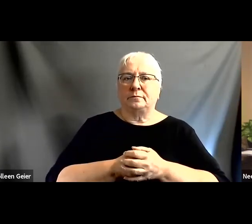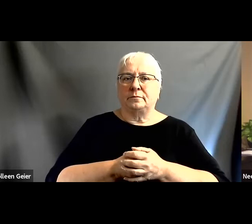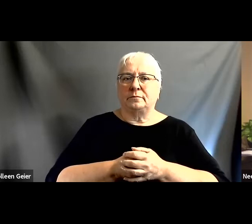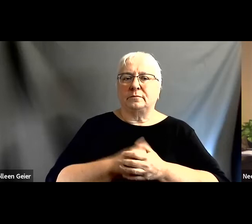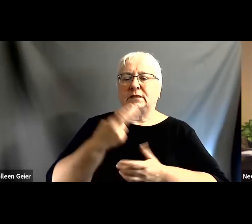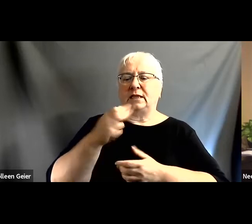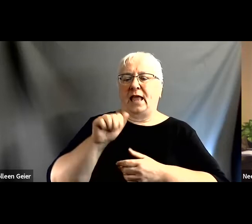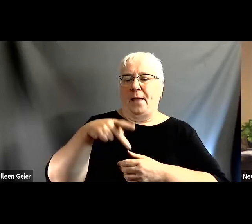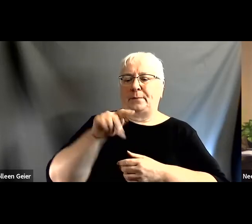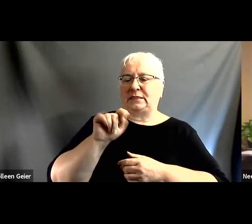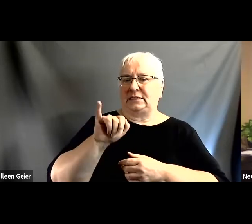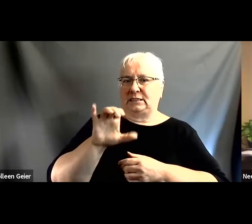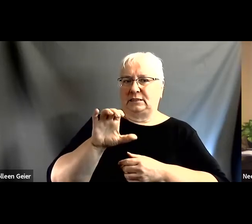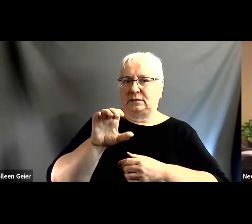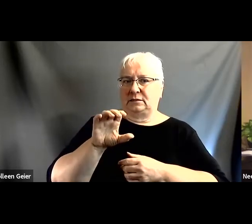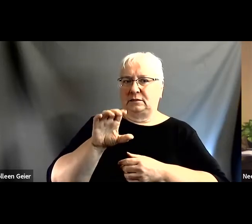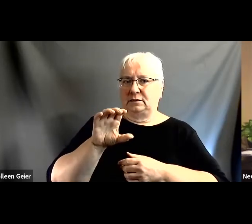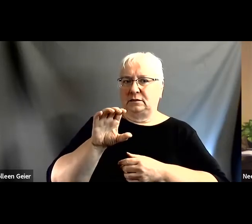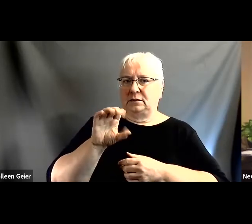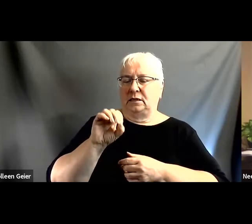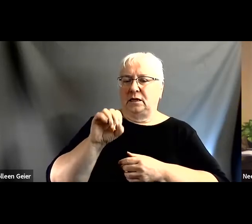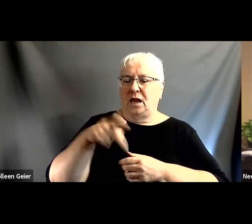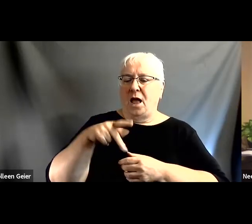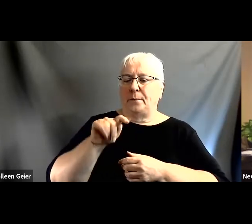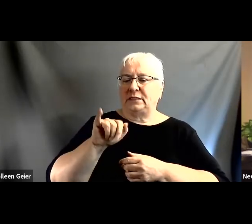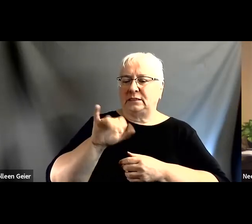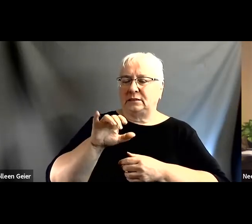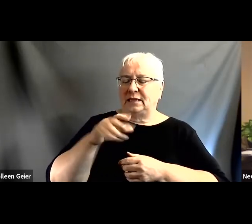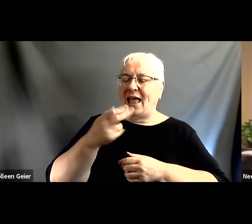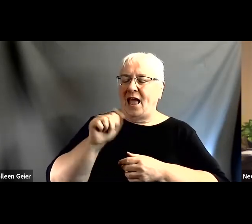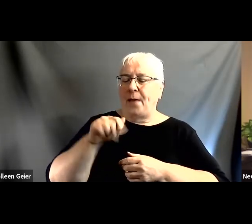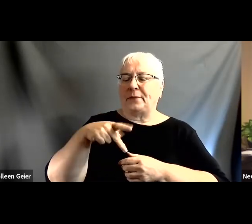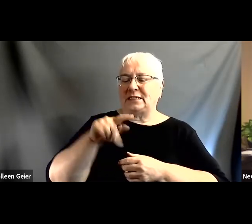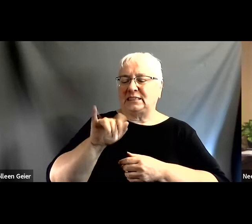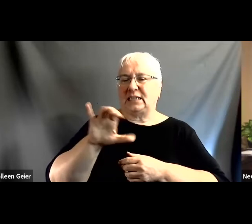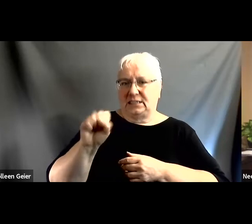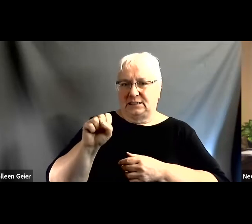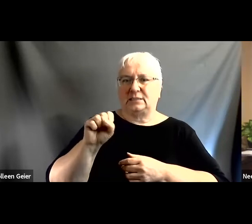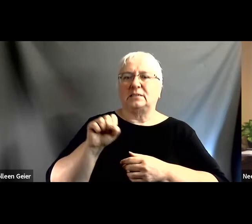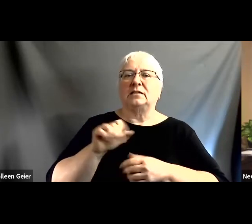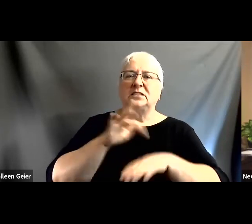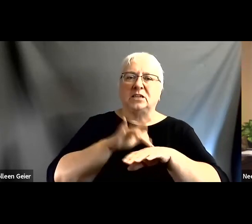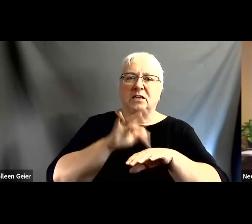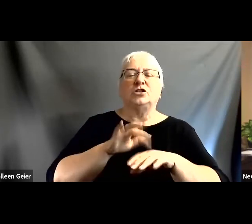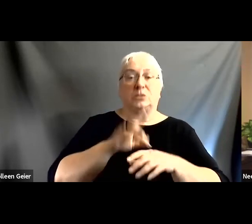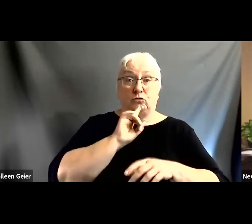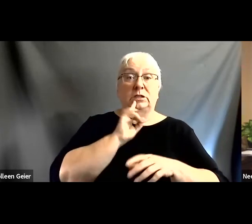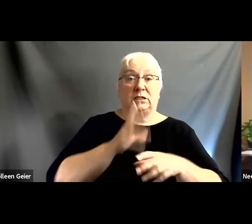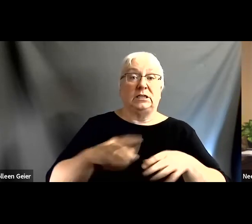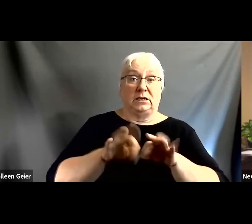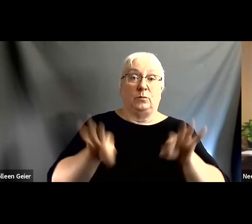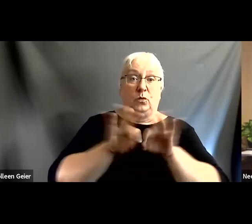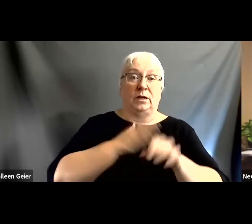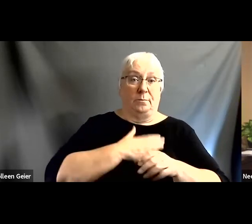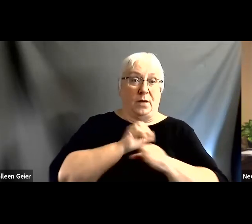haptics, the role of touch, and the role of haptics is very prominent in my work, and how